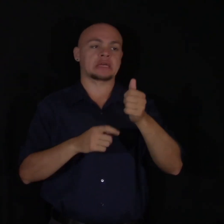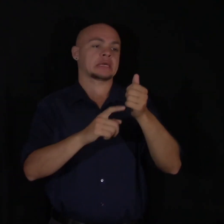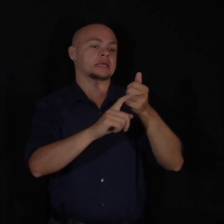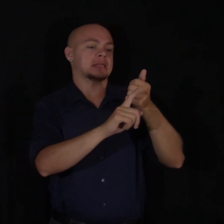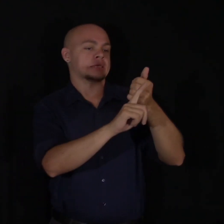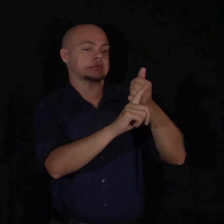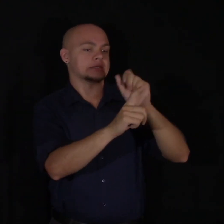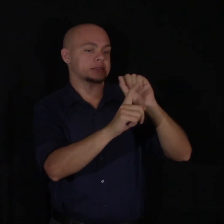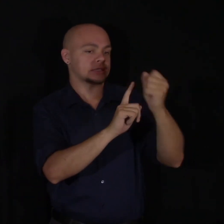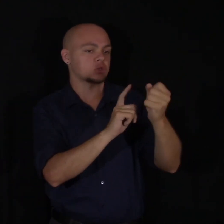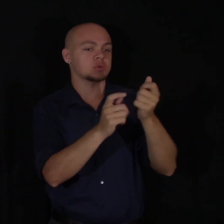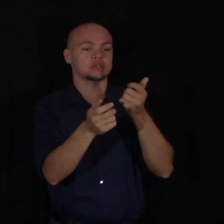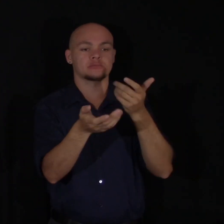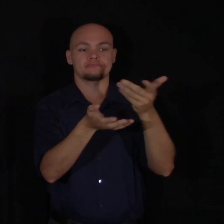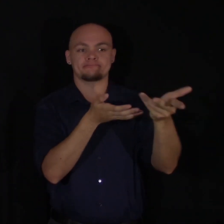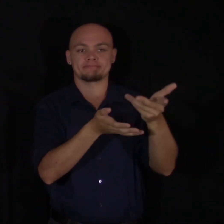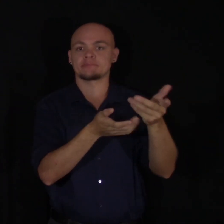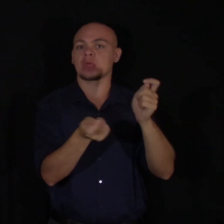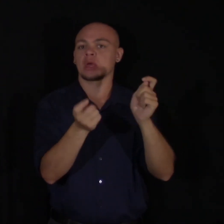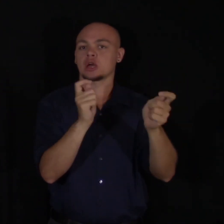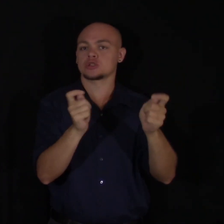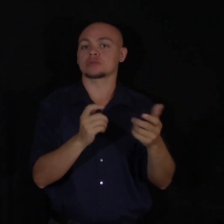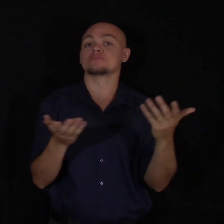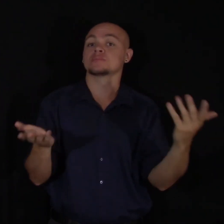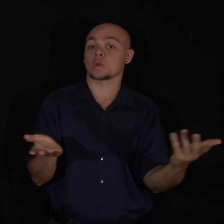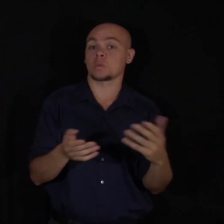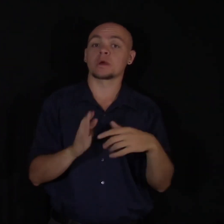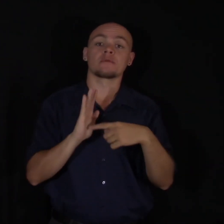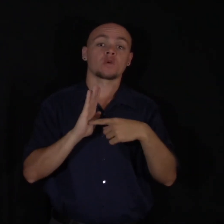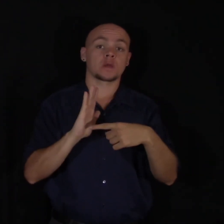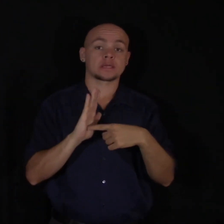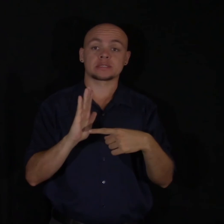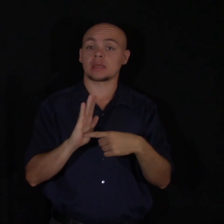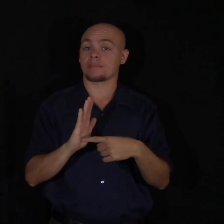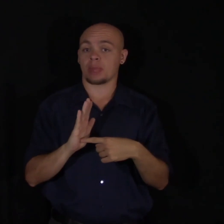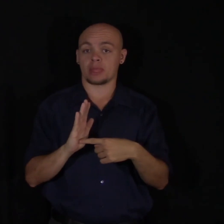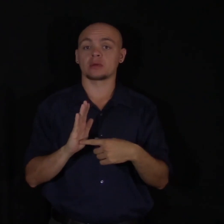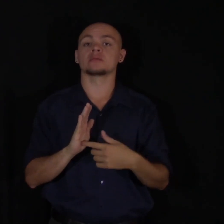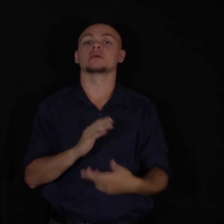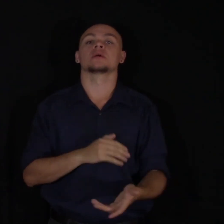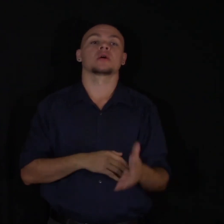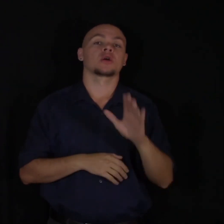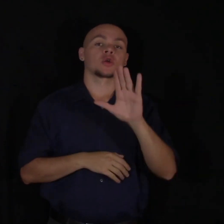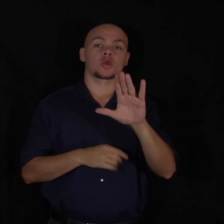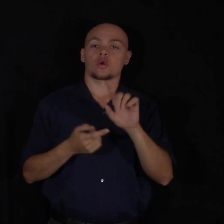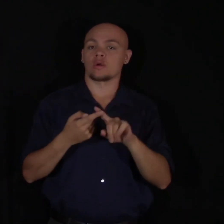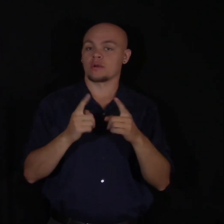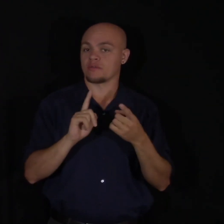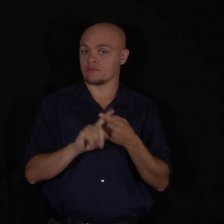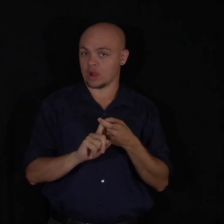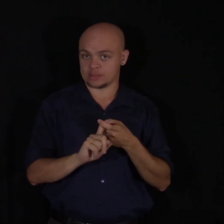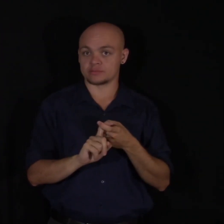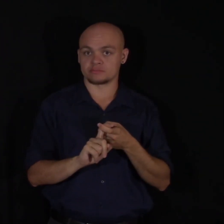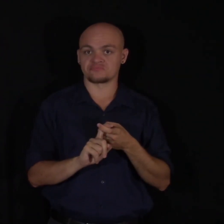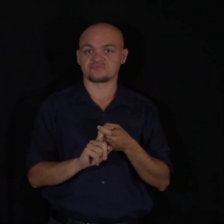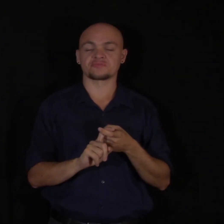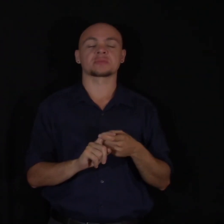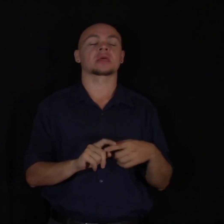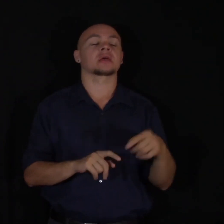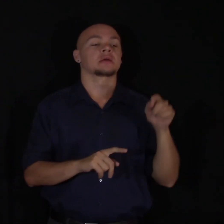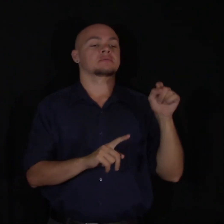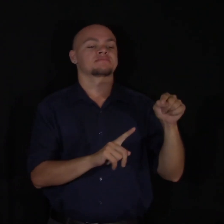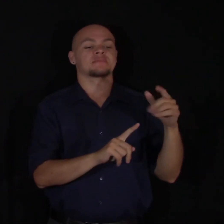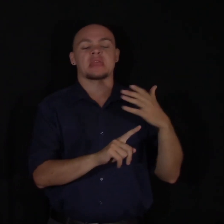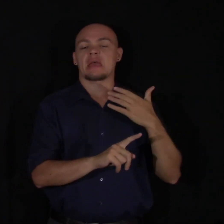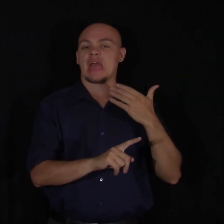through. So let's say your friend is having a bad day and you tend to be really introverted. We play yourself up in an extroverted way to